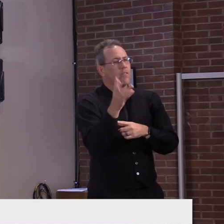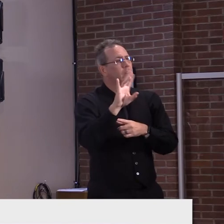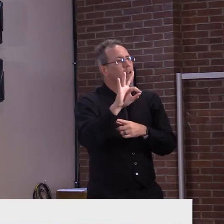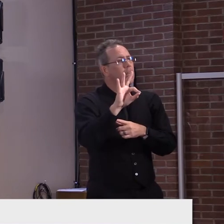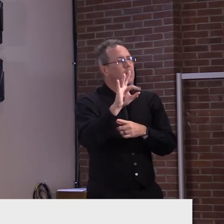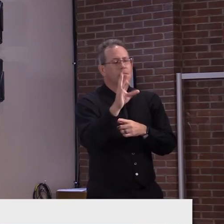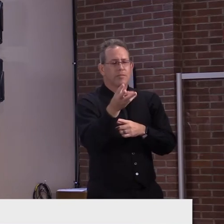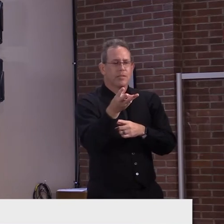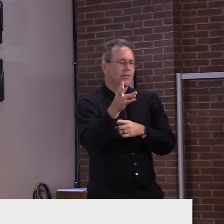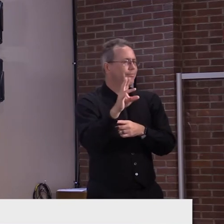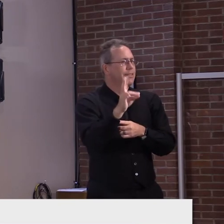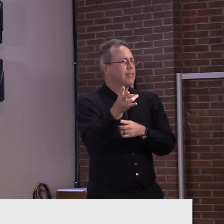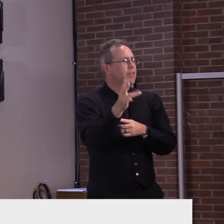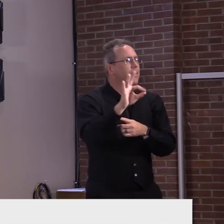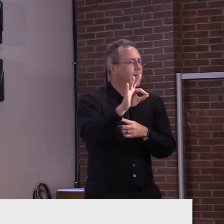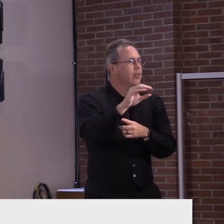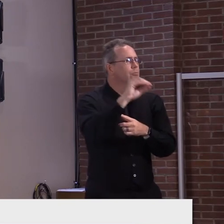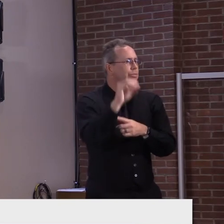been vaccinated.